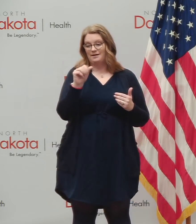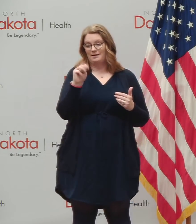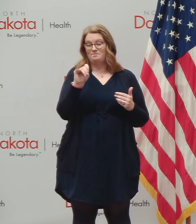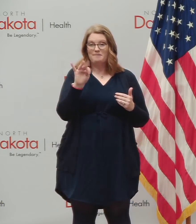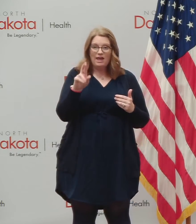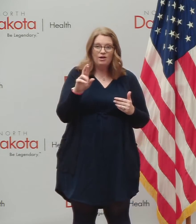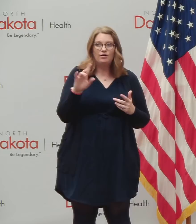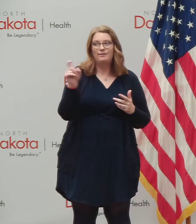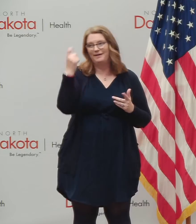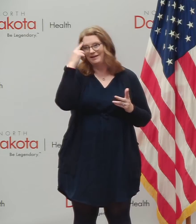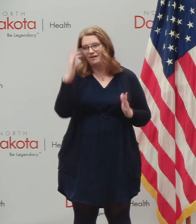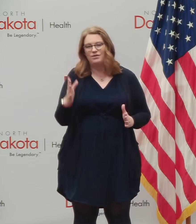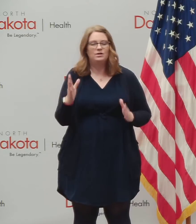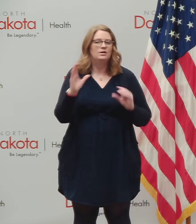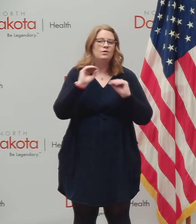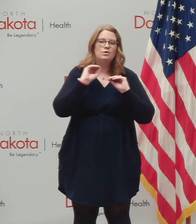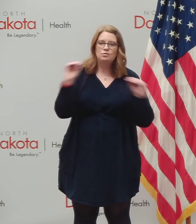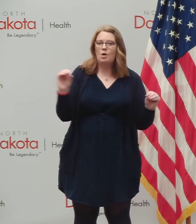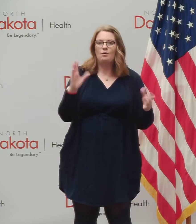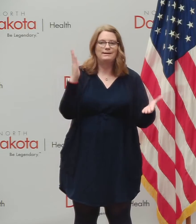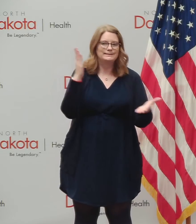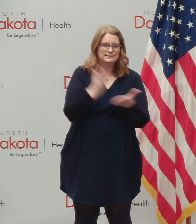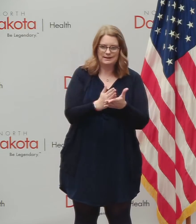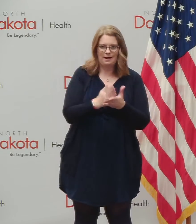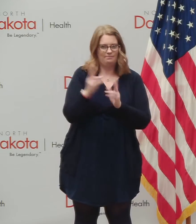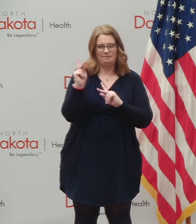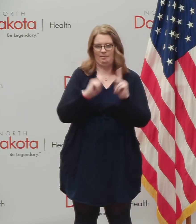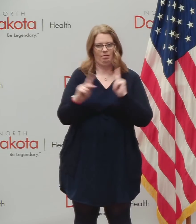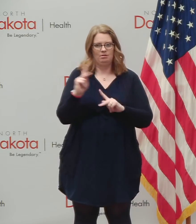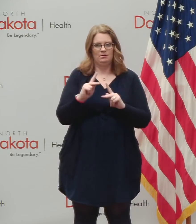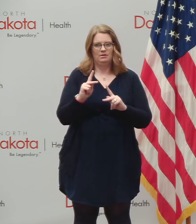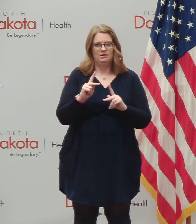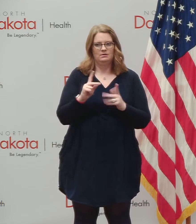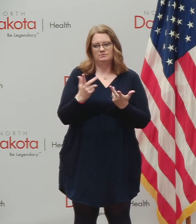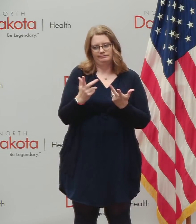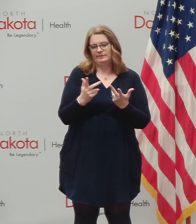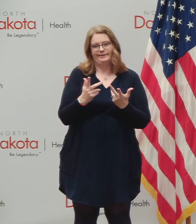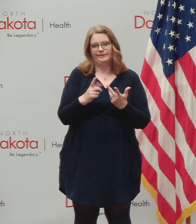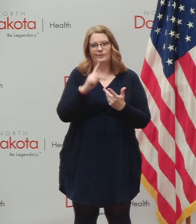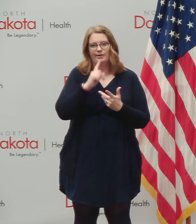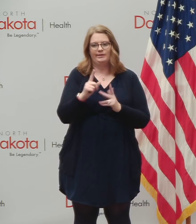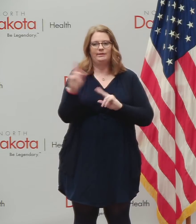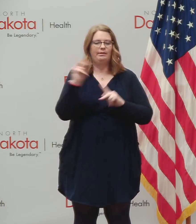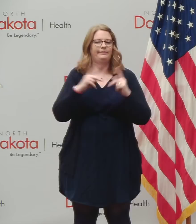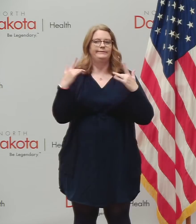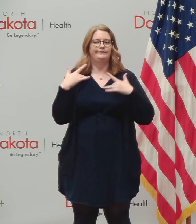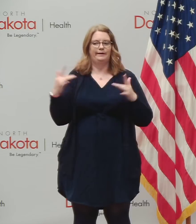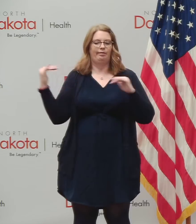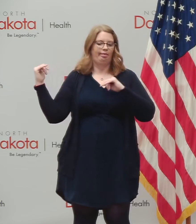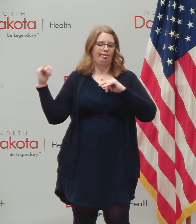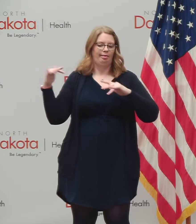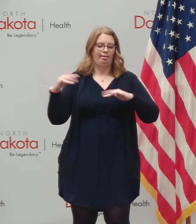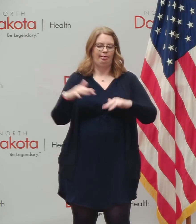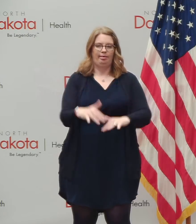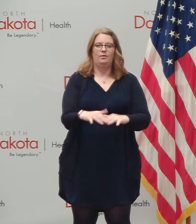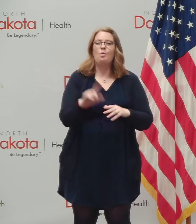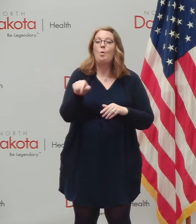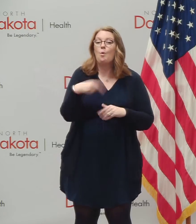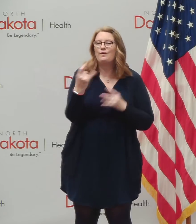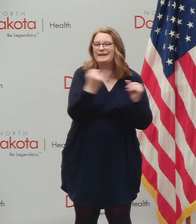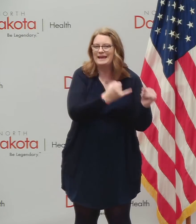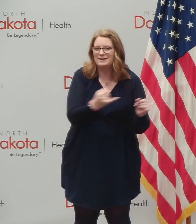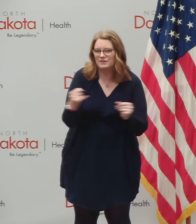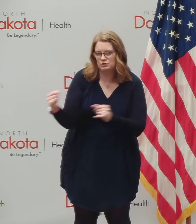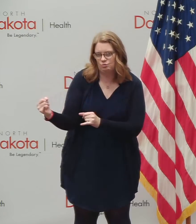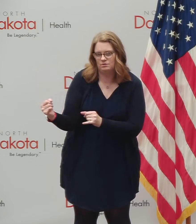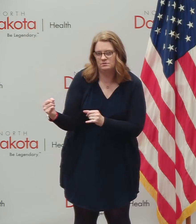one can stop individuals from gathering together and having friends and family over for dinner. Only individuals can